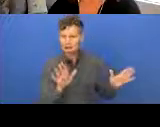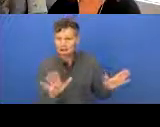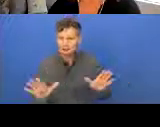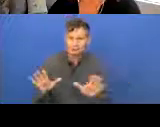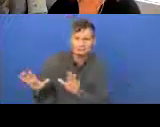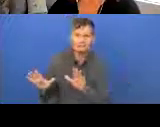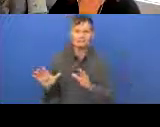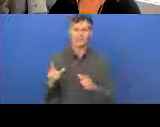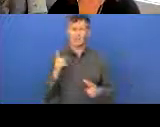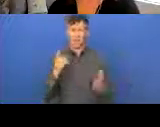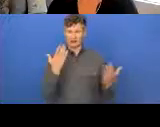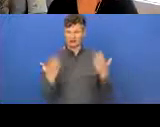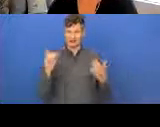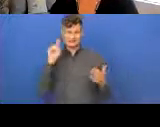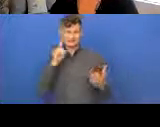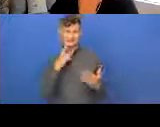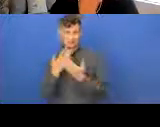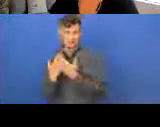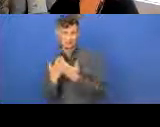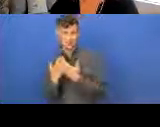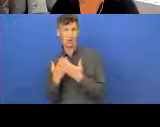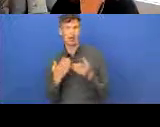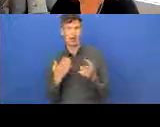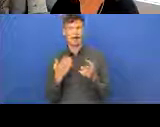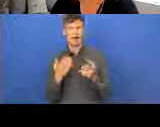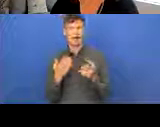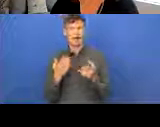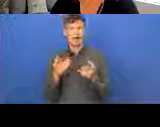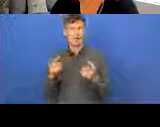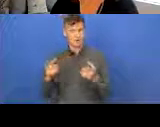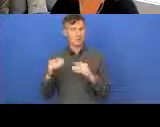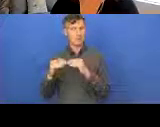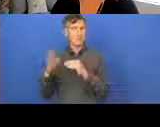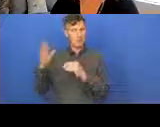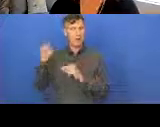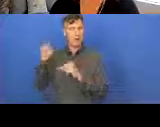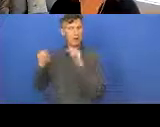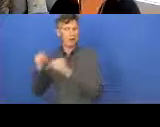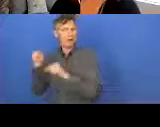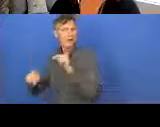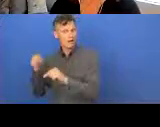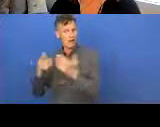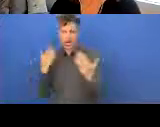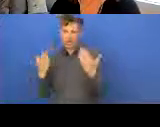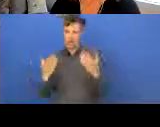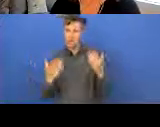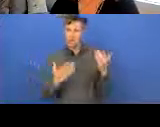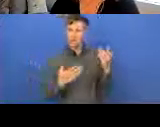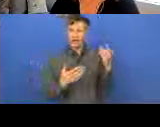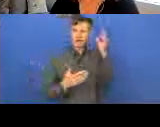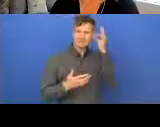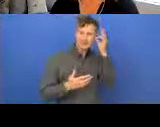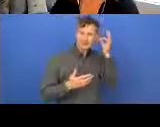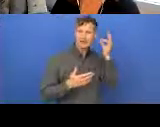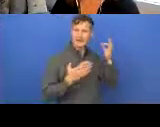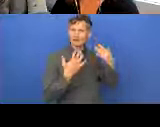schools, researchers found much higher rates of victimization than those among hearing students in mainstream schools. But they also found that the teachers were much less likely